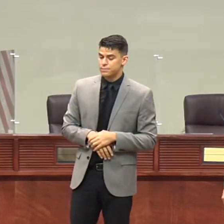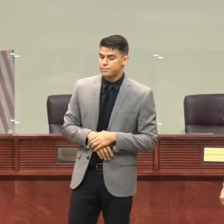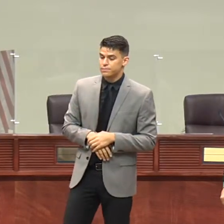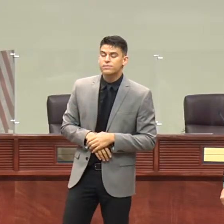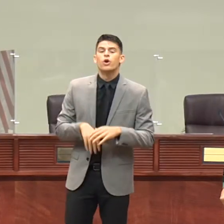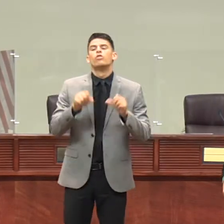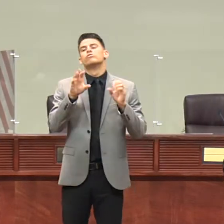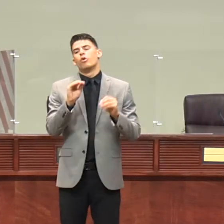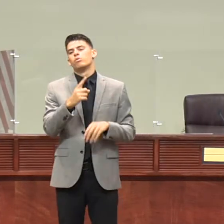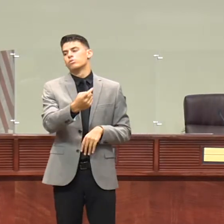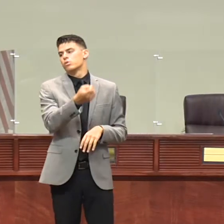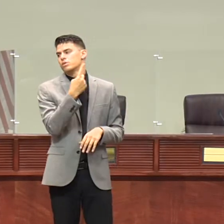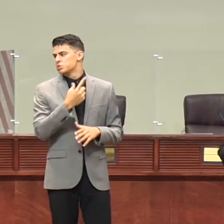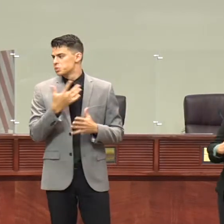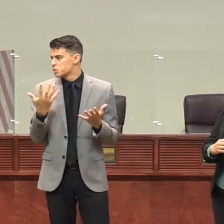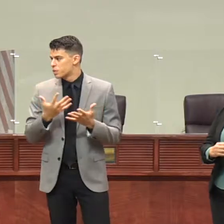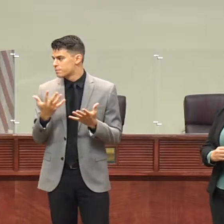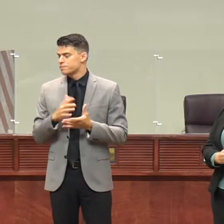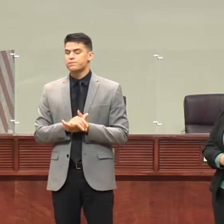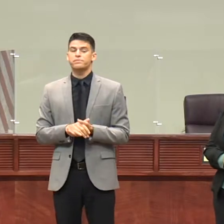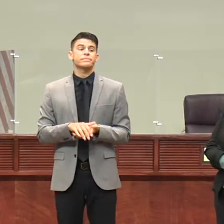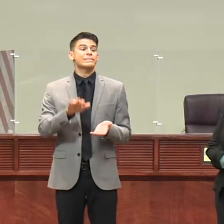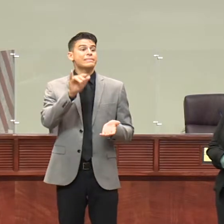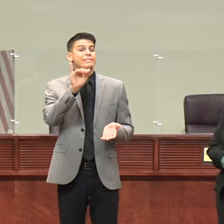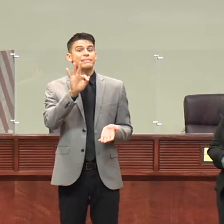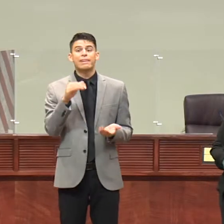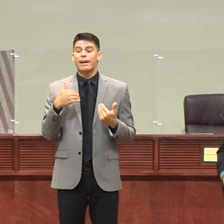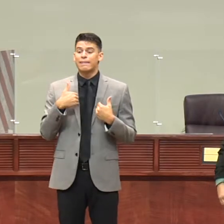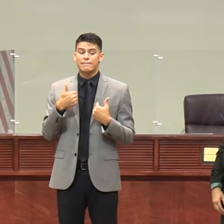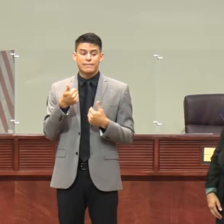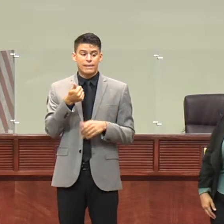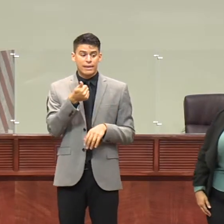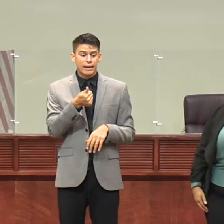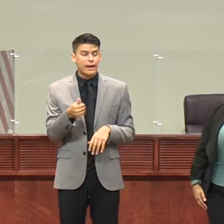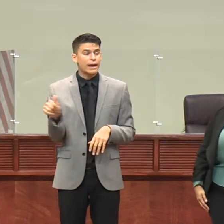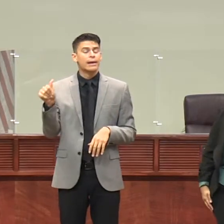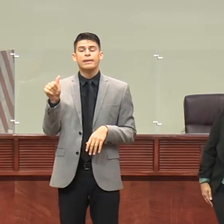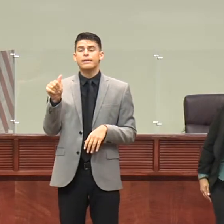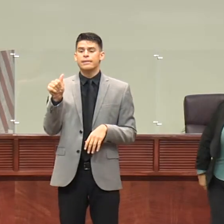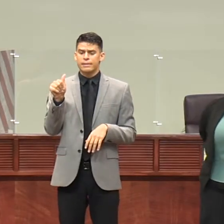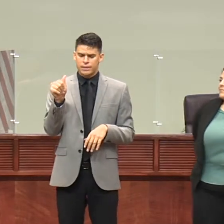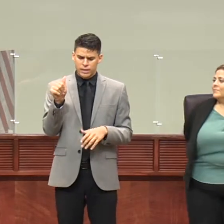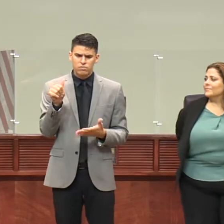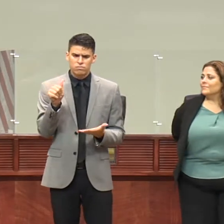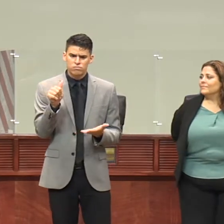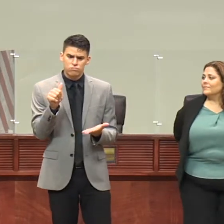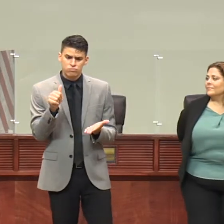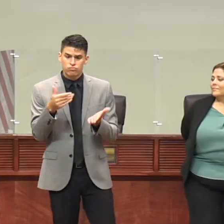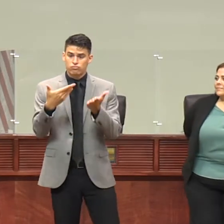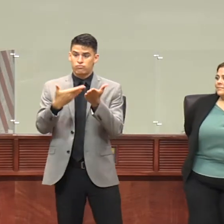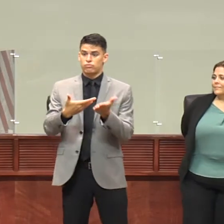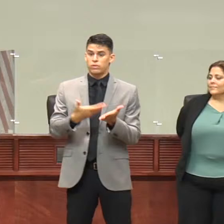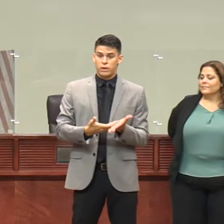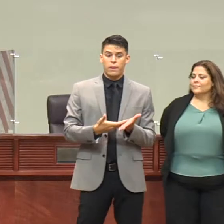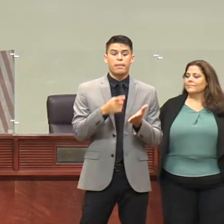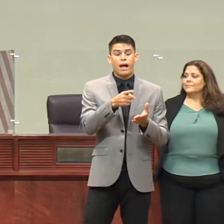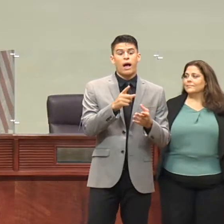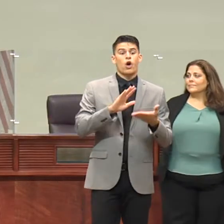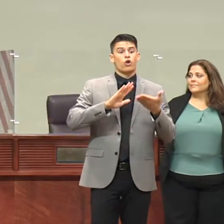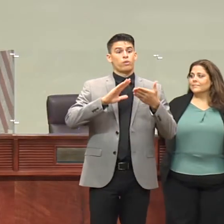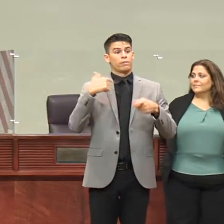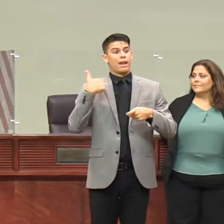So the questions were if I have any indication that has been an increase in the number of Latinos